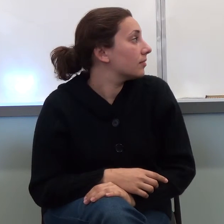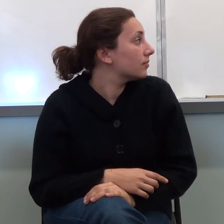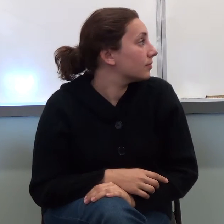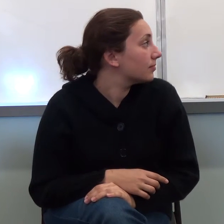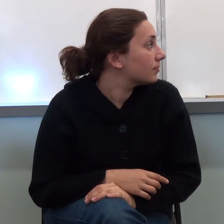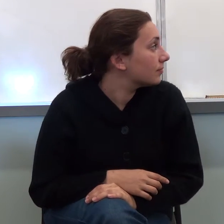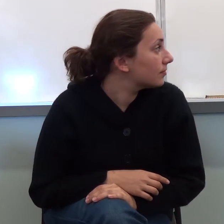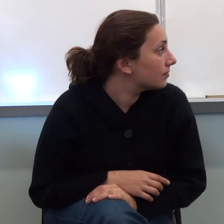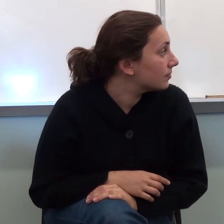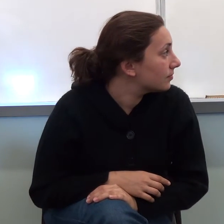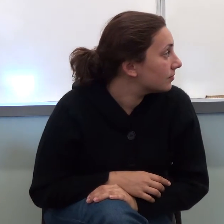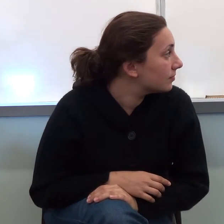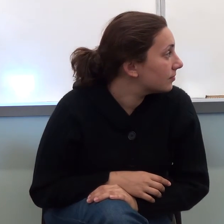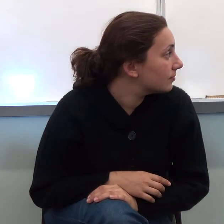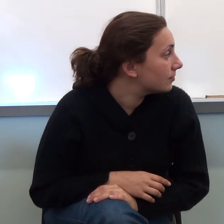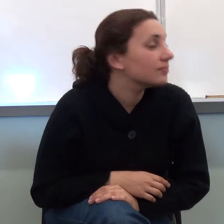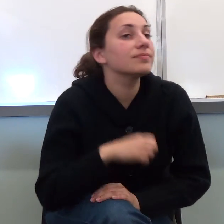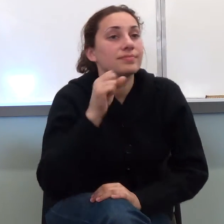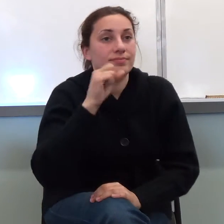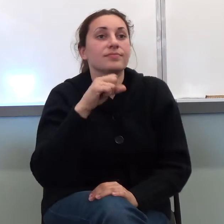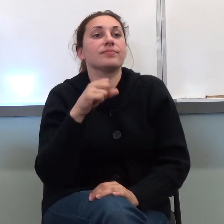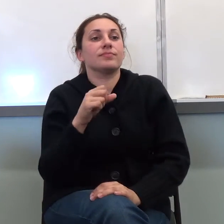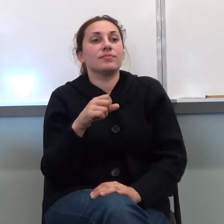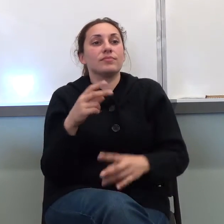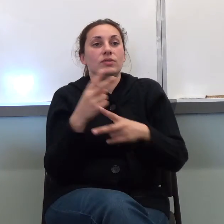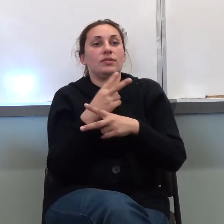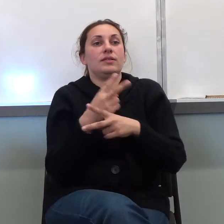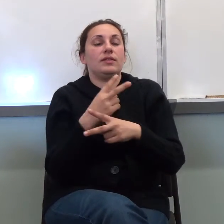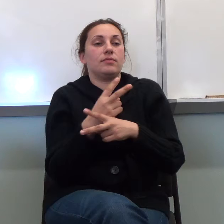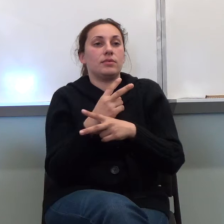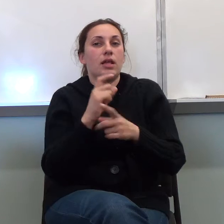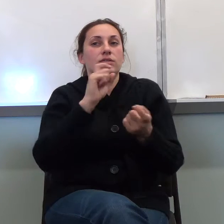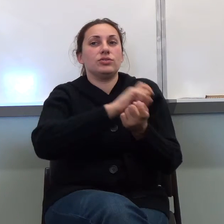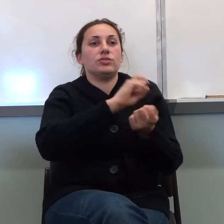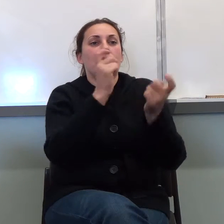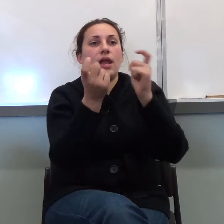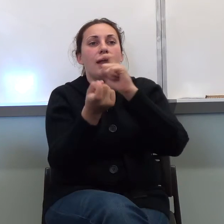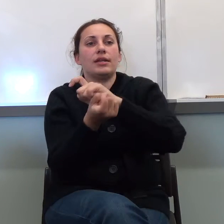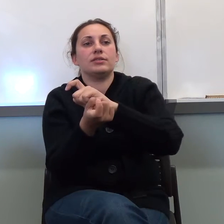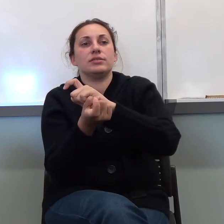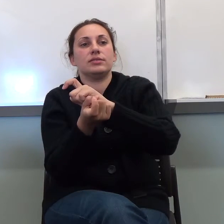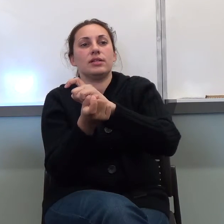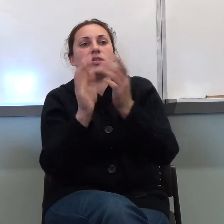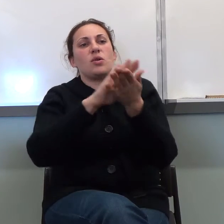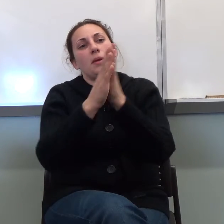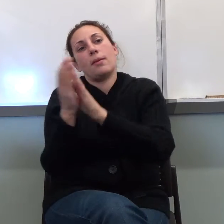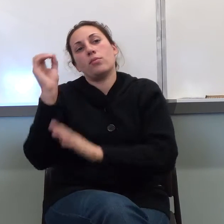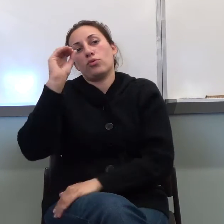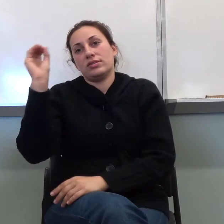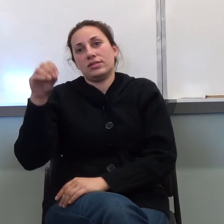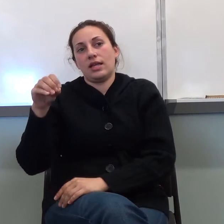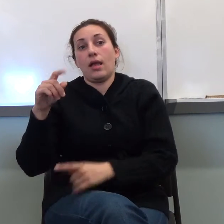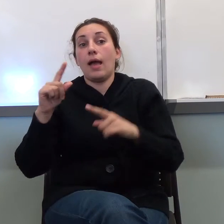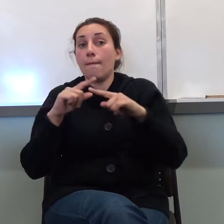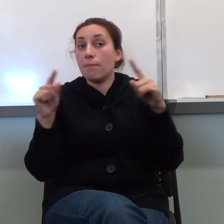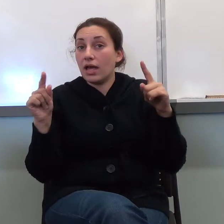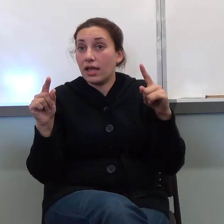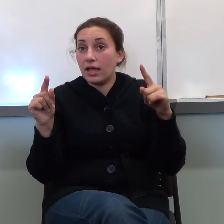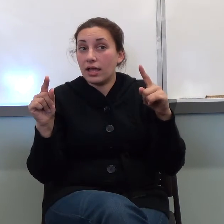Okay. Now, in addition to that, it says convert it to percent notation, but then it says rounded to the nearest 1/10